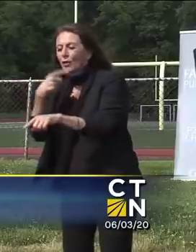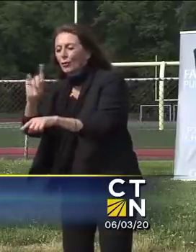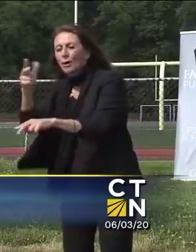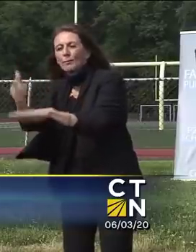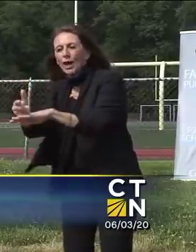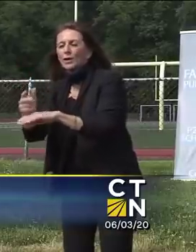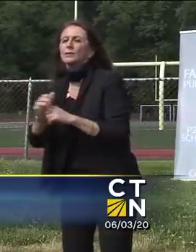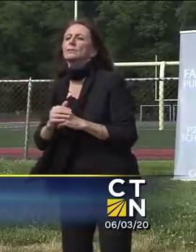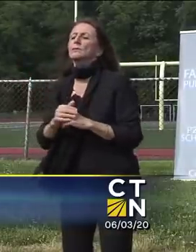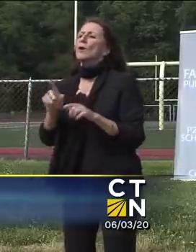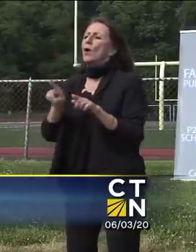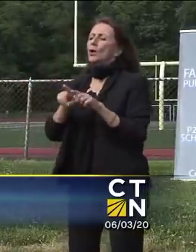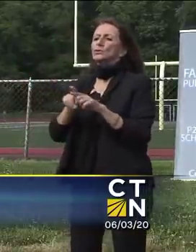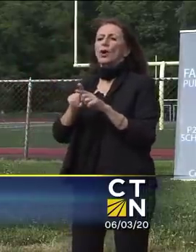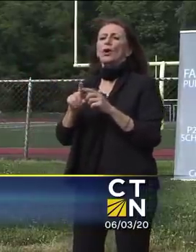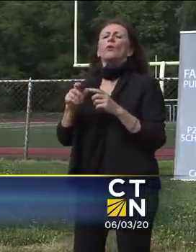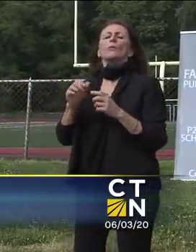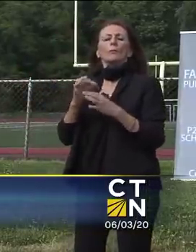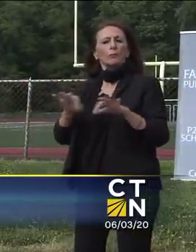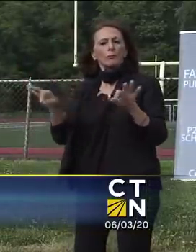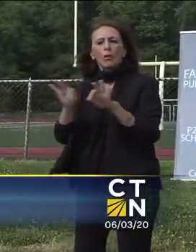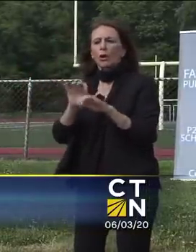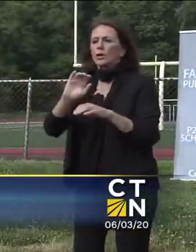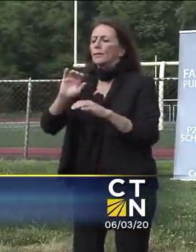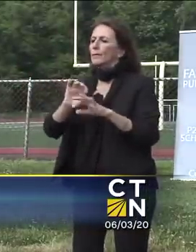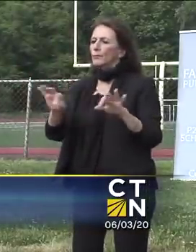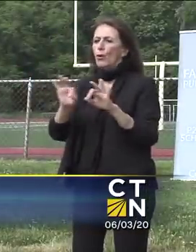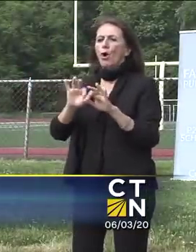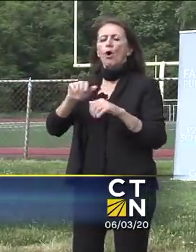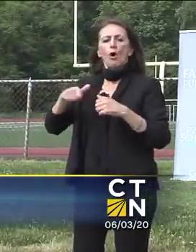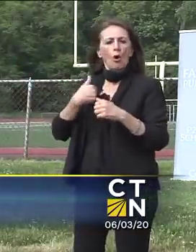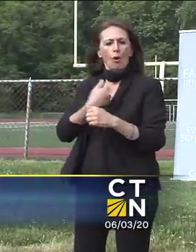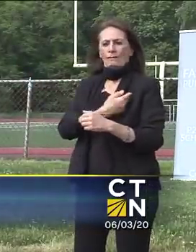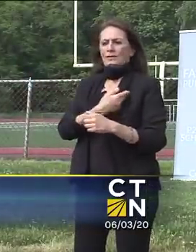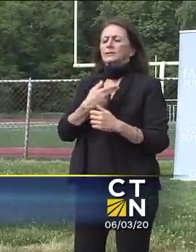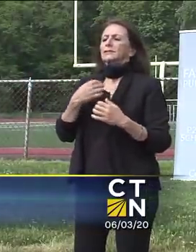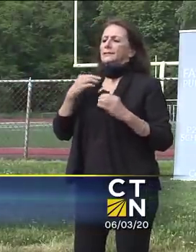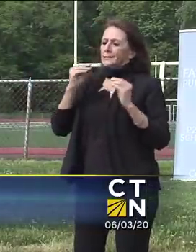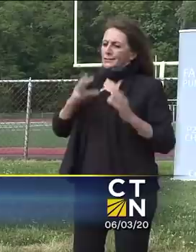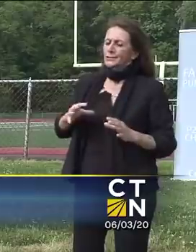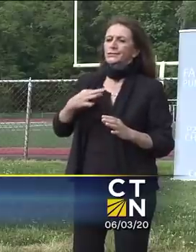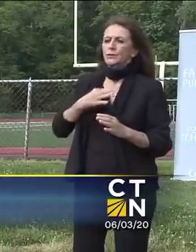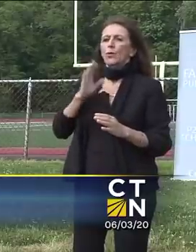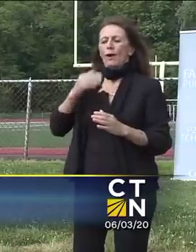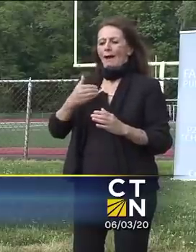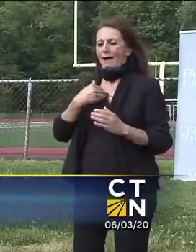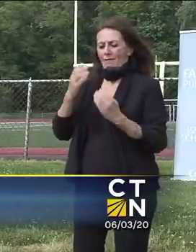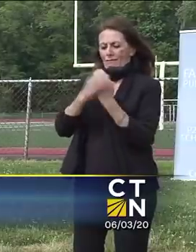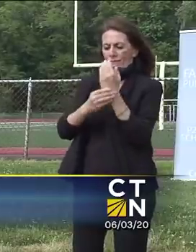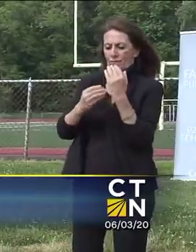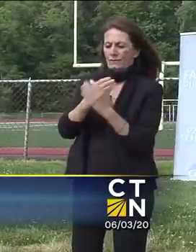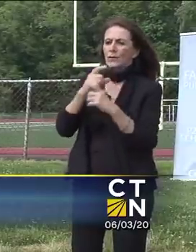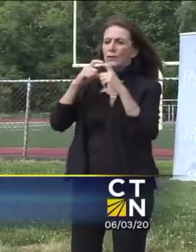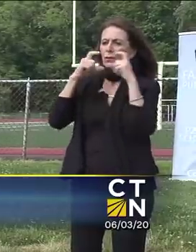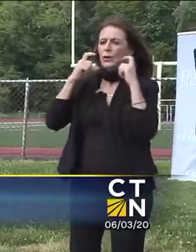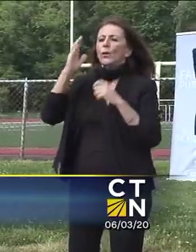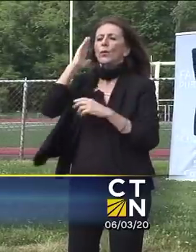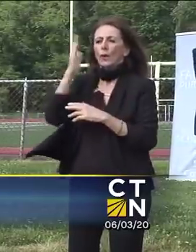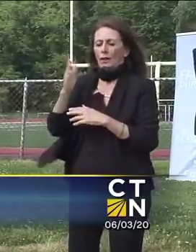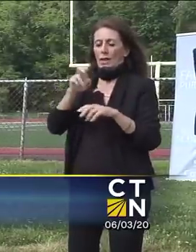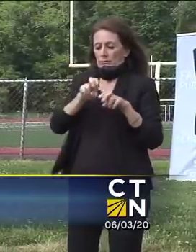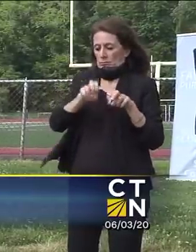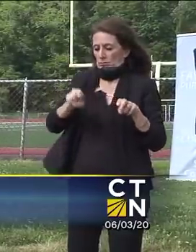social distancing throughout the ceremony, and all participants will wear masks and gloves. There will be